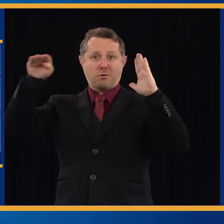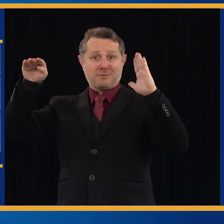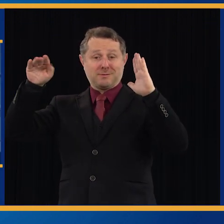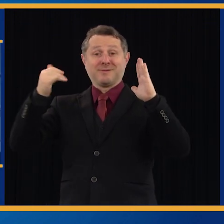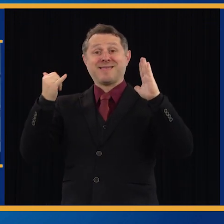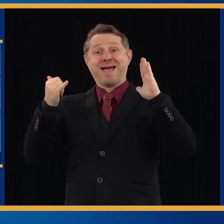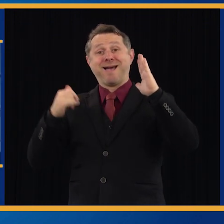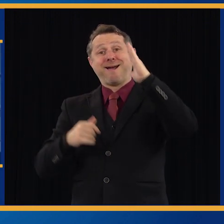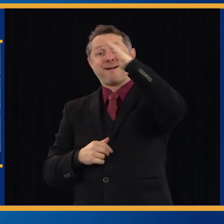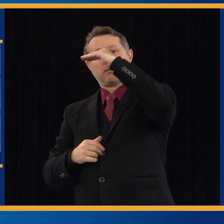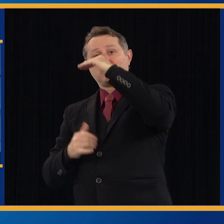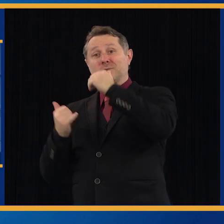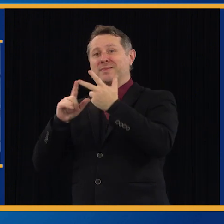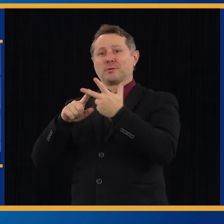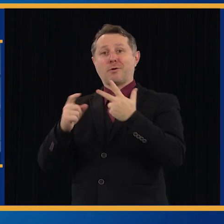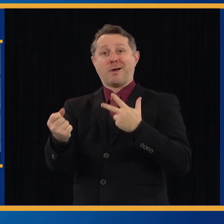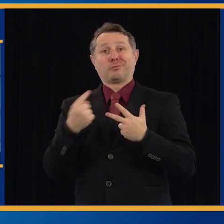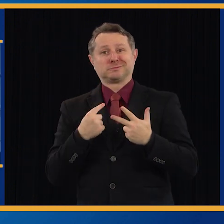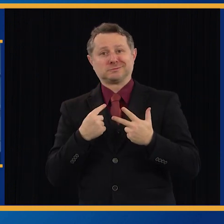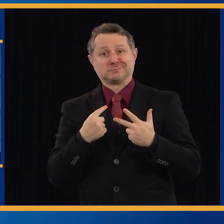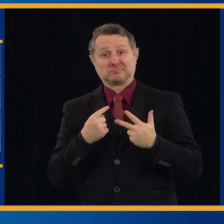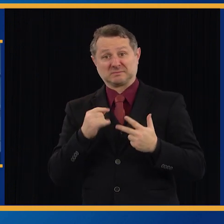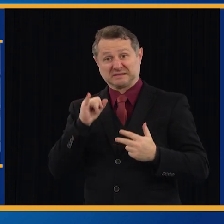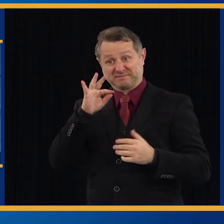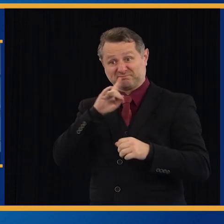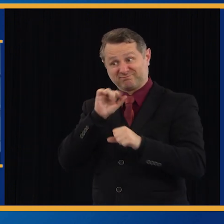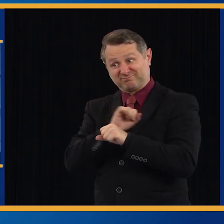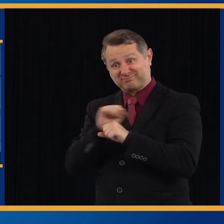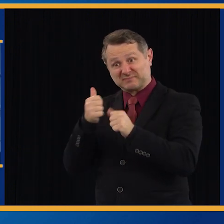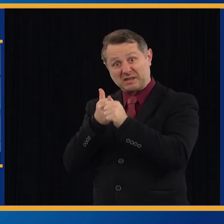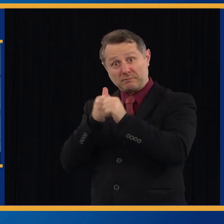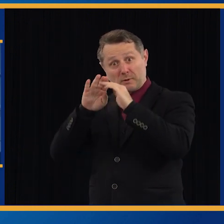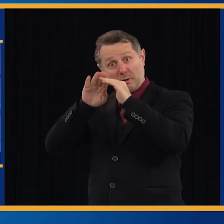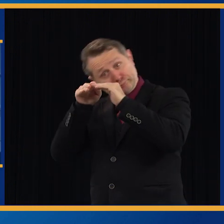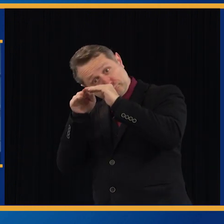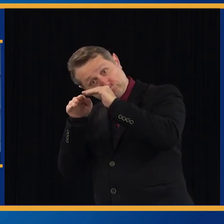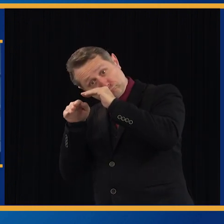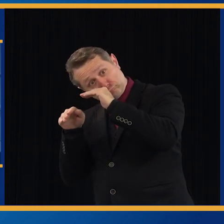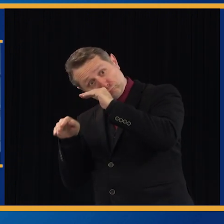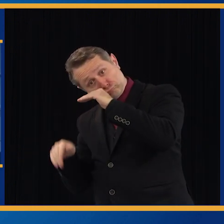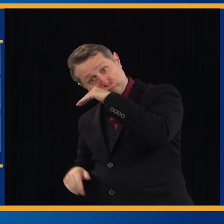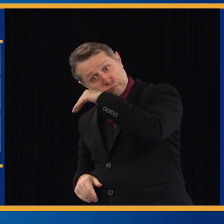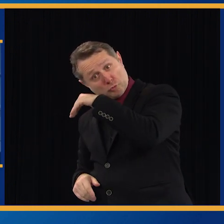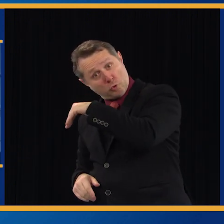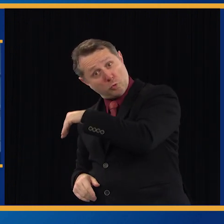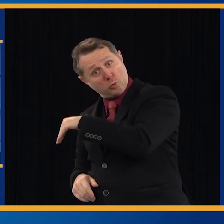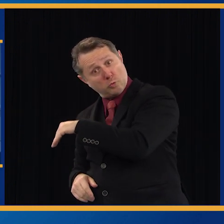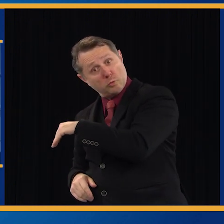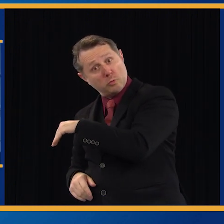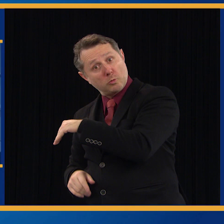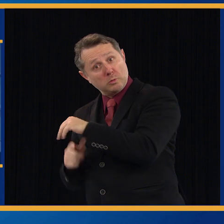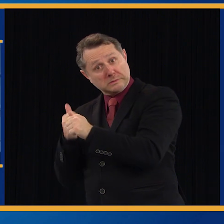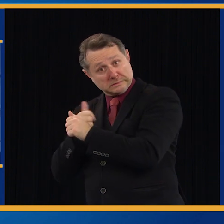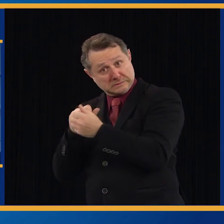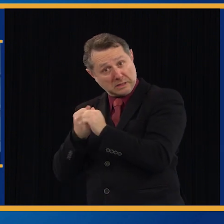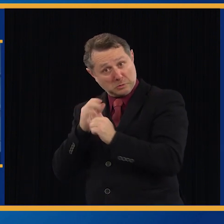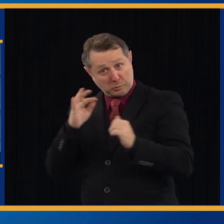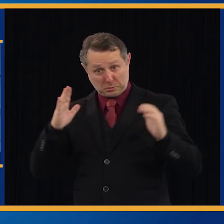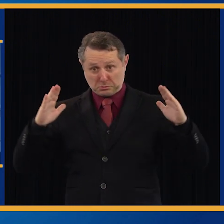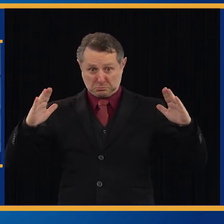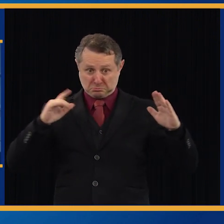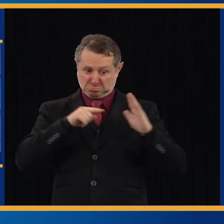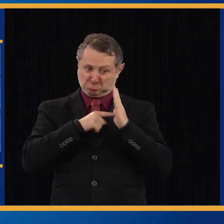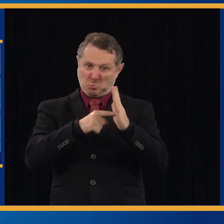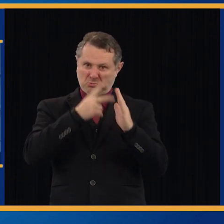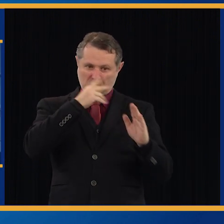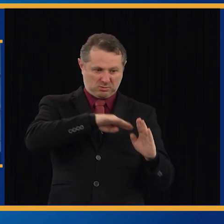is, assuming we're off the plateau and we're seeing a descent, which the numbers would suggest we're seeing a descent, the